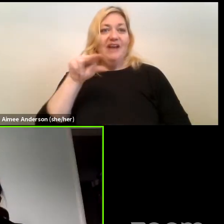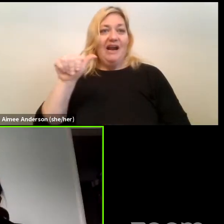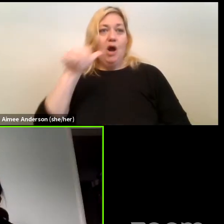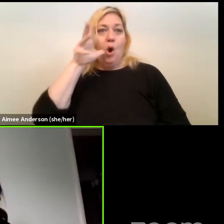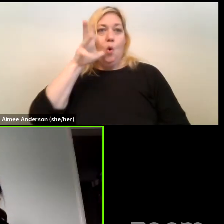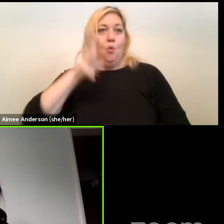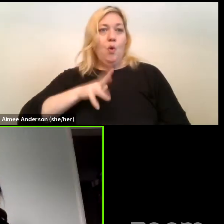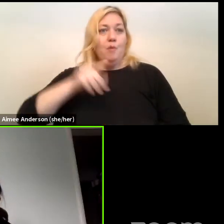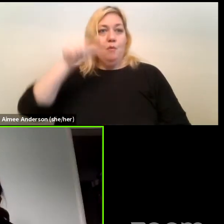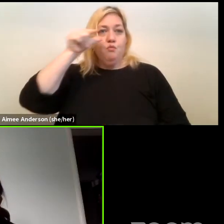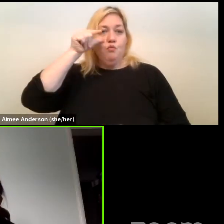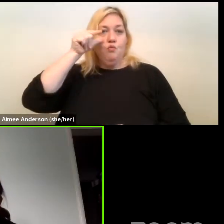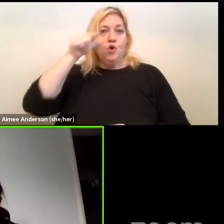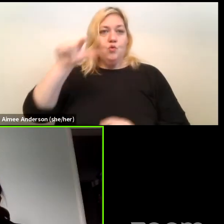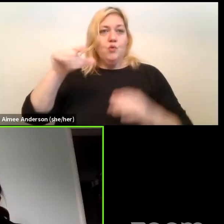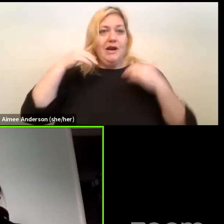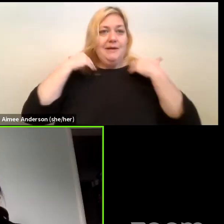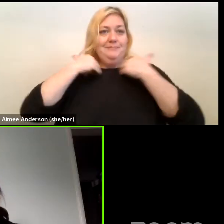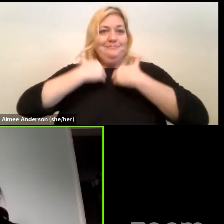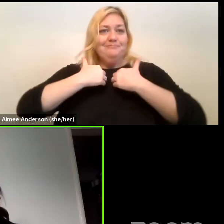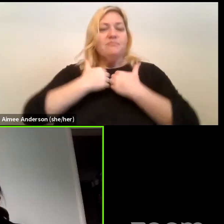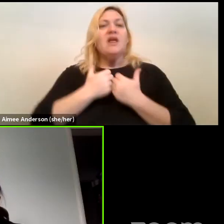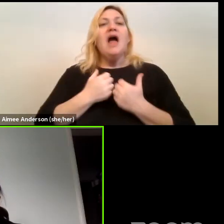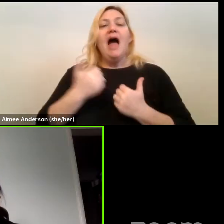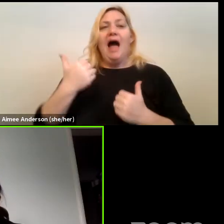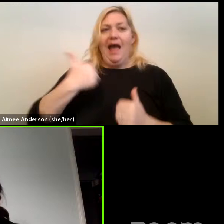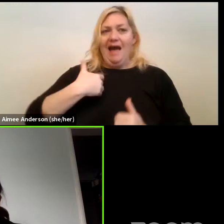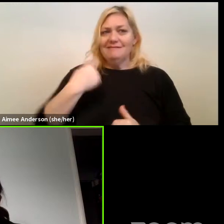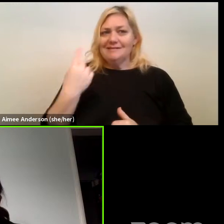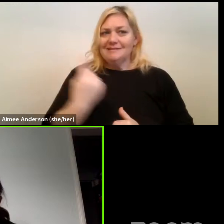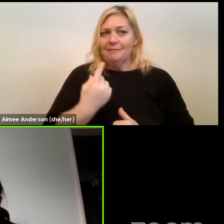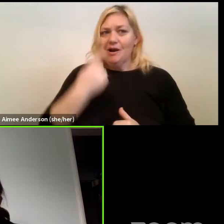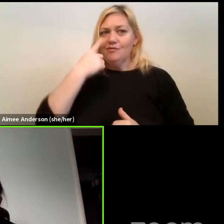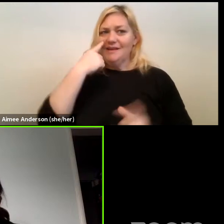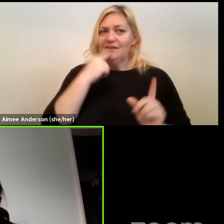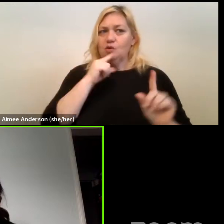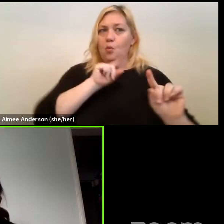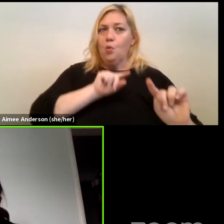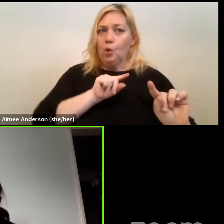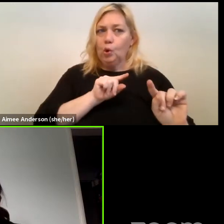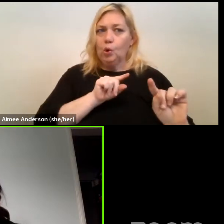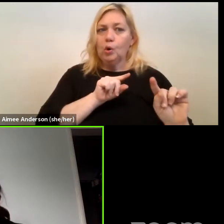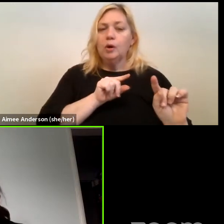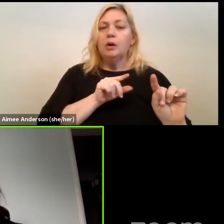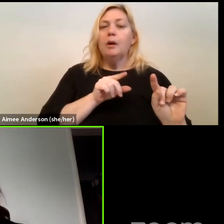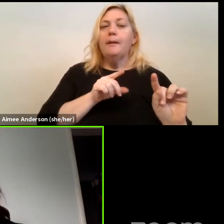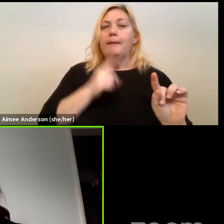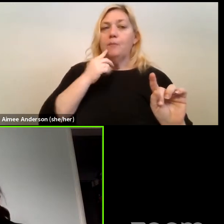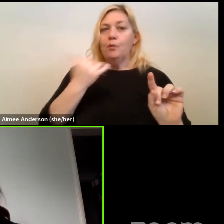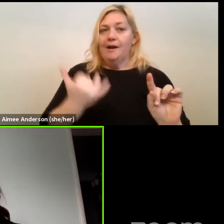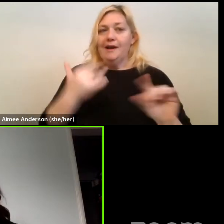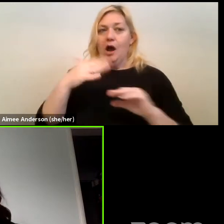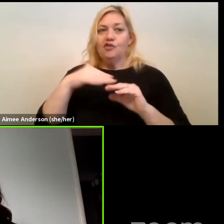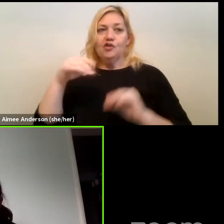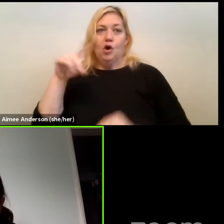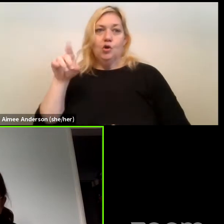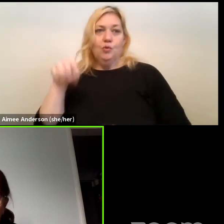I do have something, but I don't think it's in order. So at this point, I'll just call the